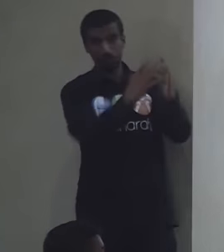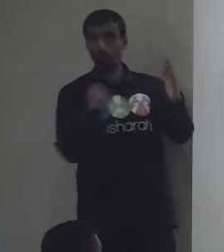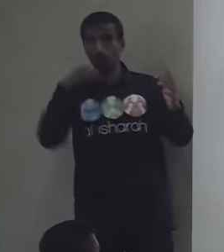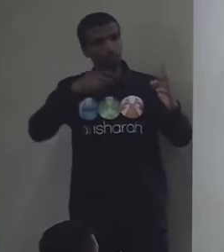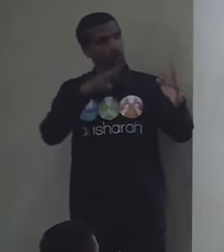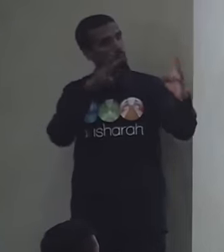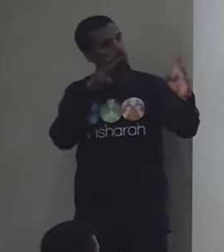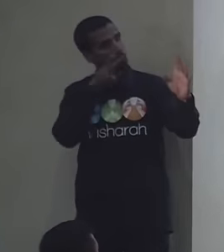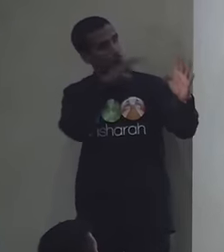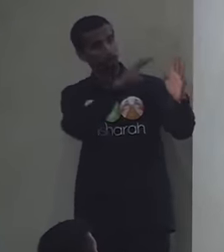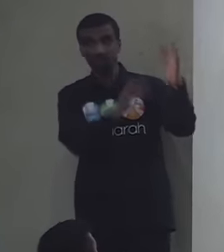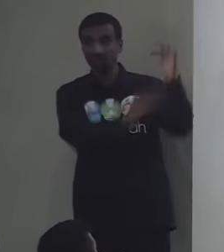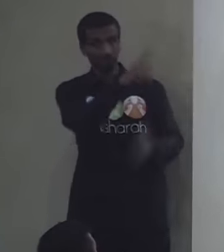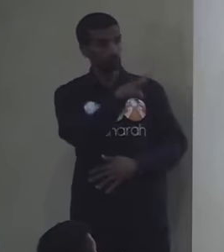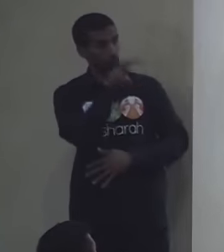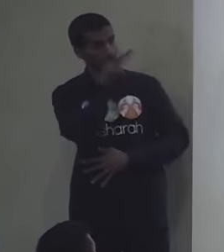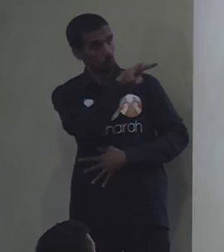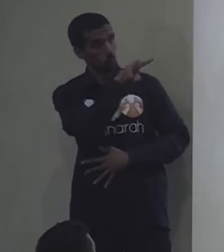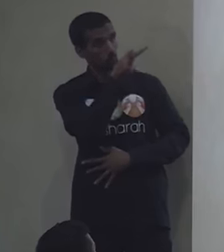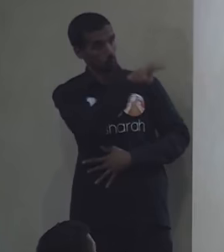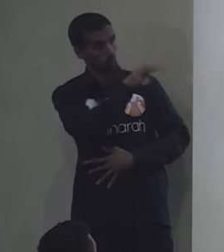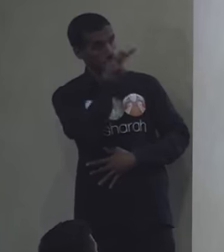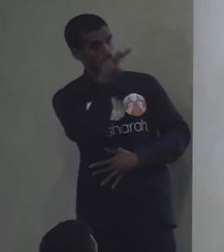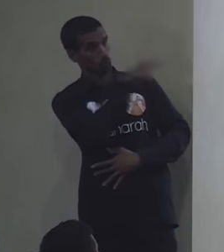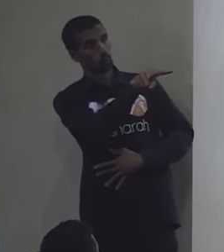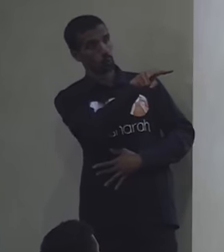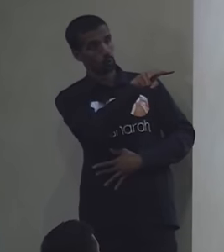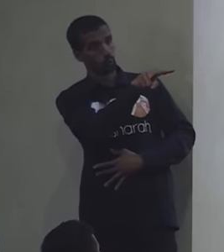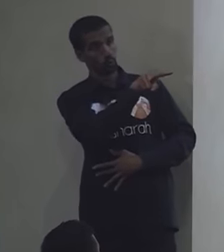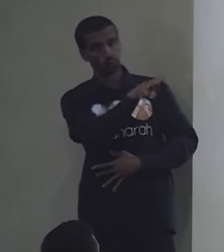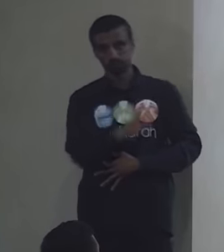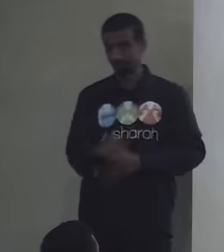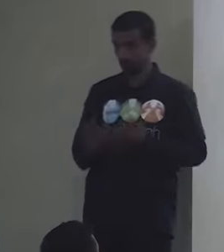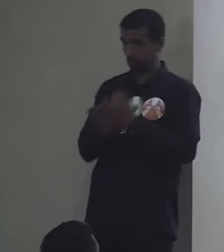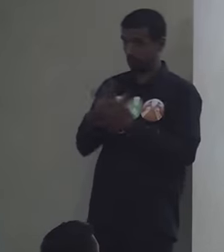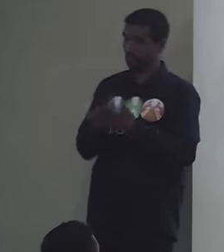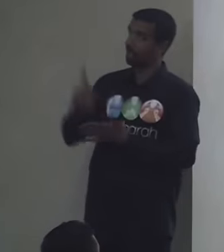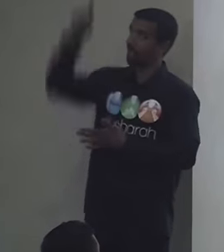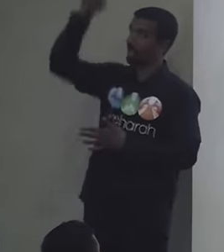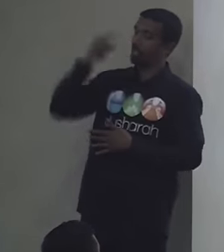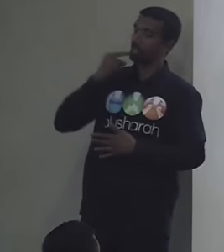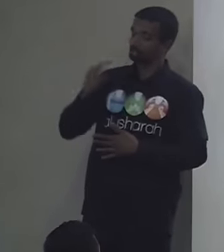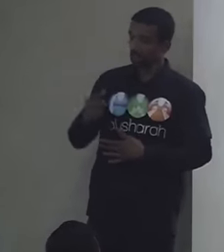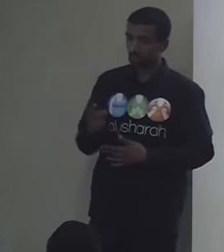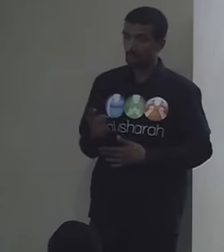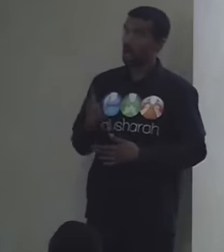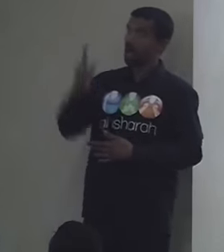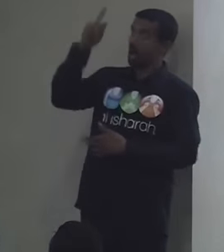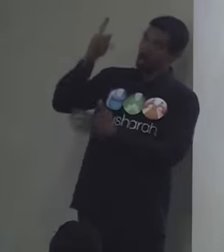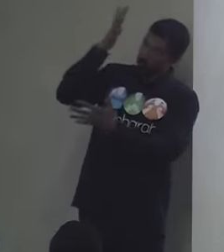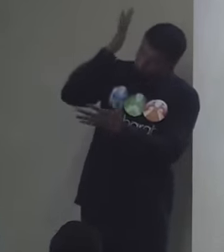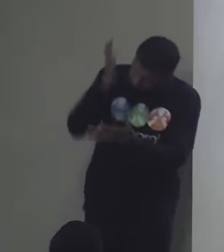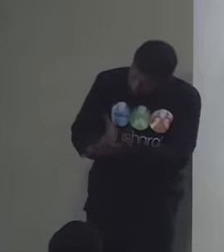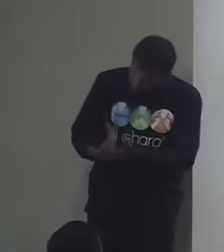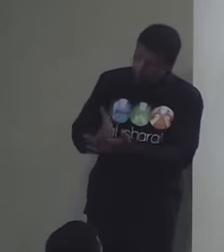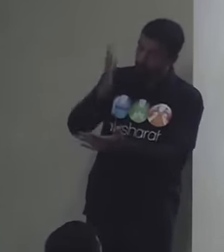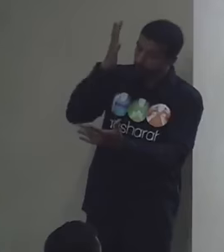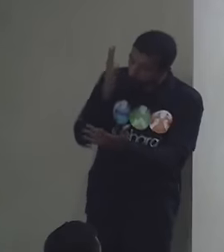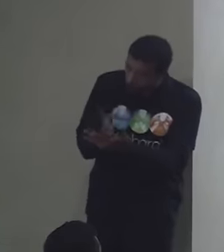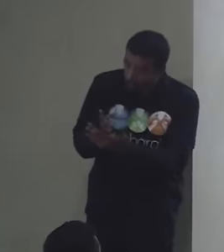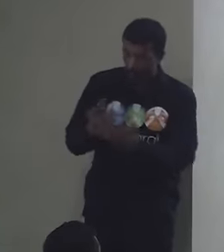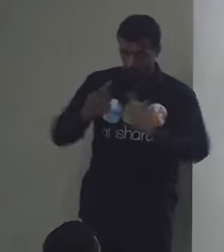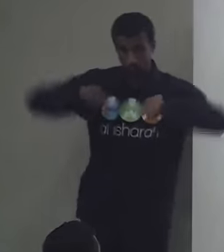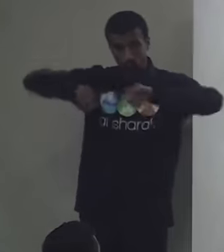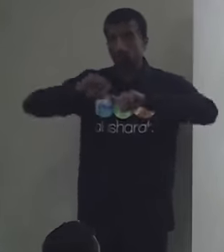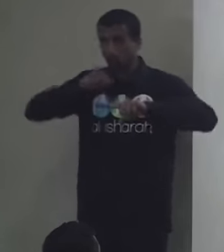unna. There's the lam of tawqid and qasam, which means I swear to it, you will look at it. There's two noons at the end, which actually triples the verb, which means I